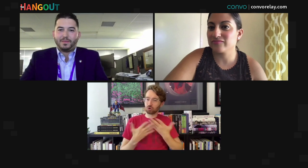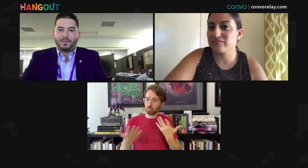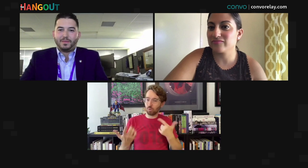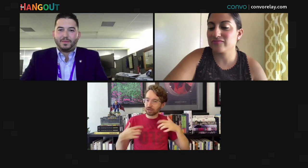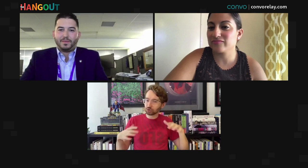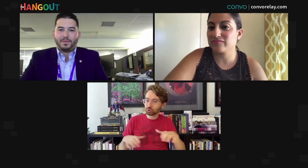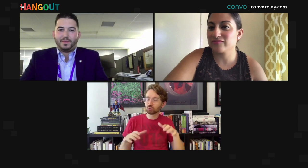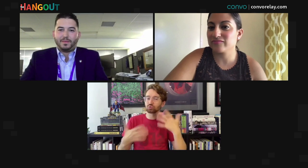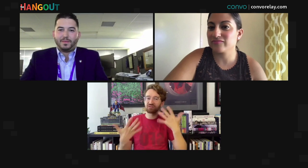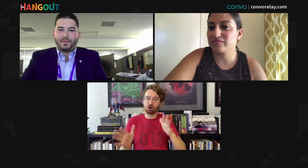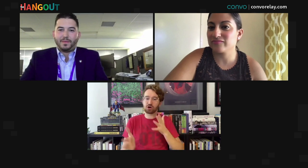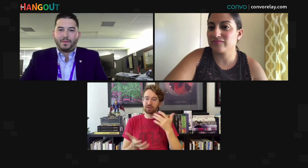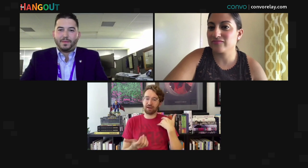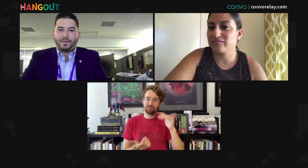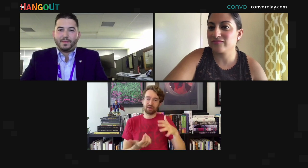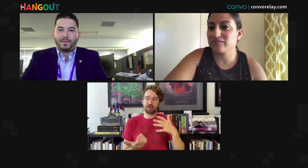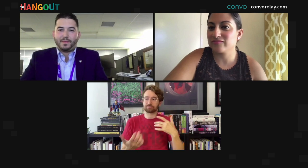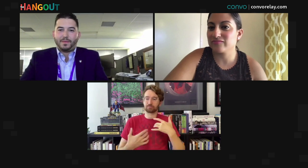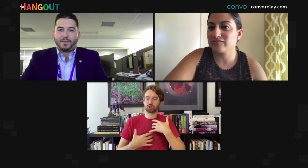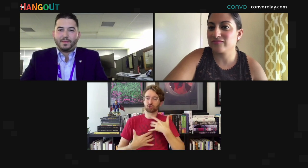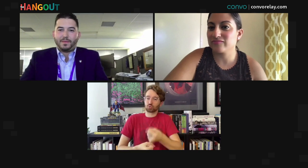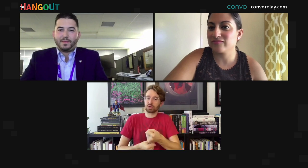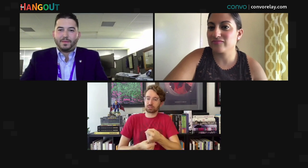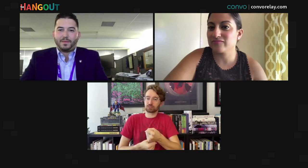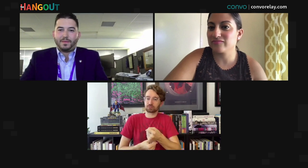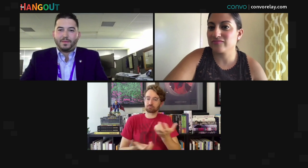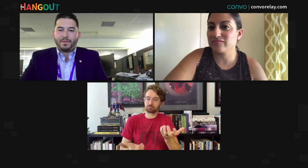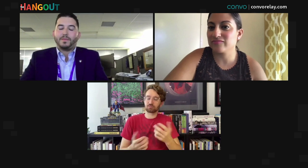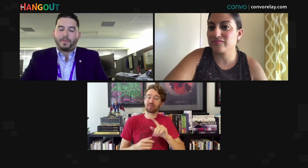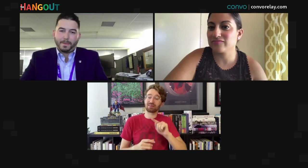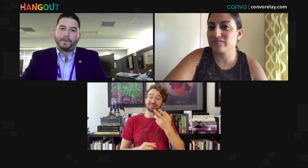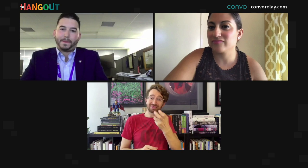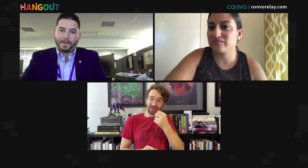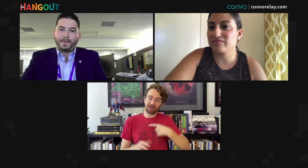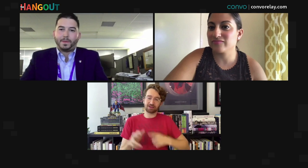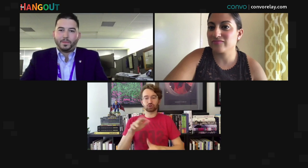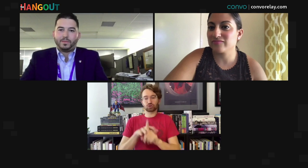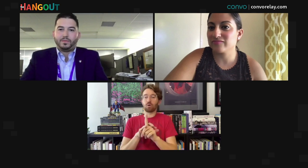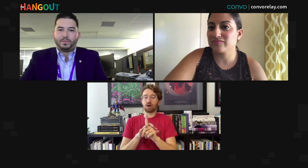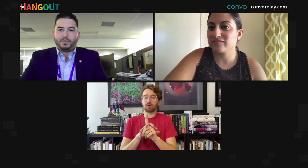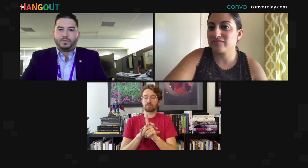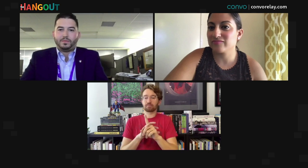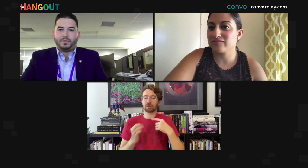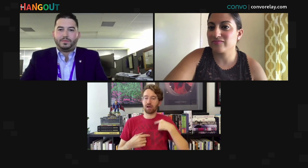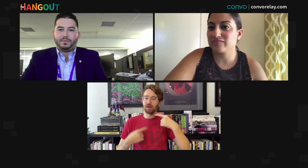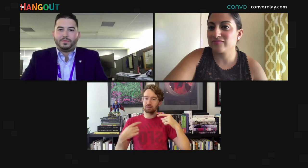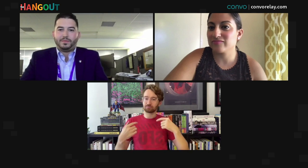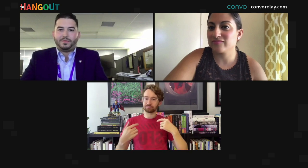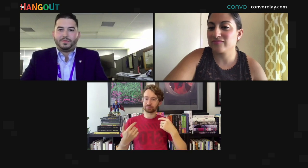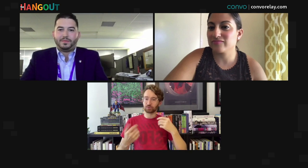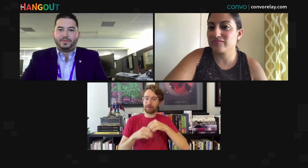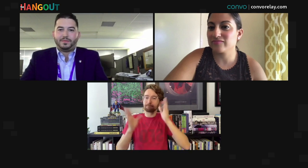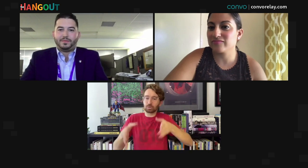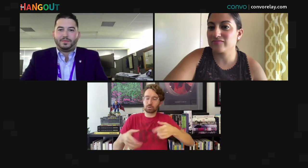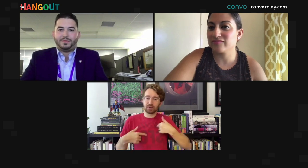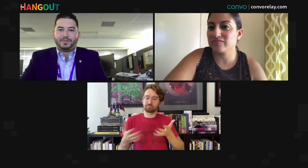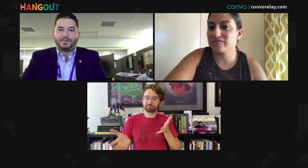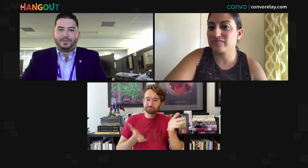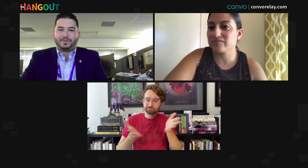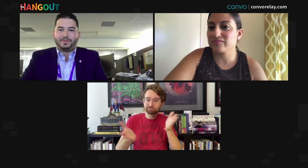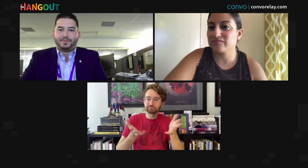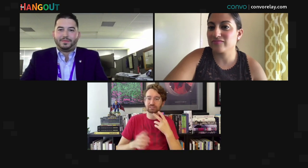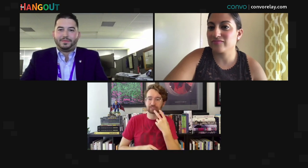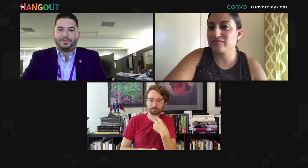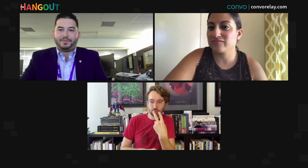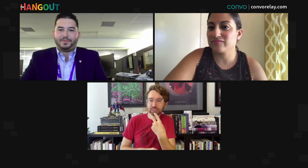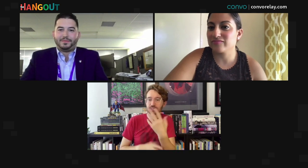they already know that I'm established and I'm good at what I do. And I already have that trust built. And then from there, I show up